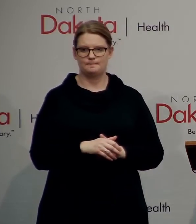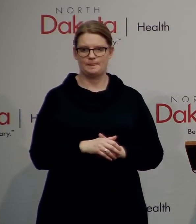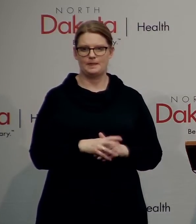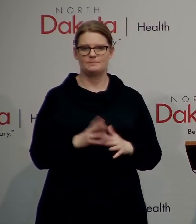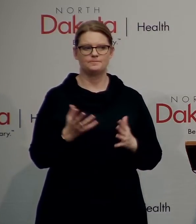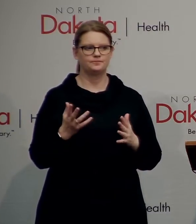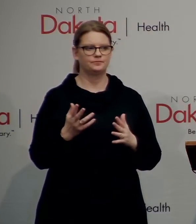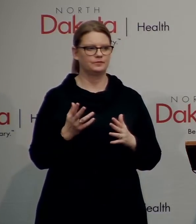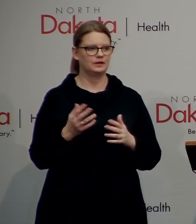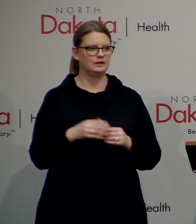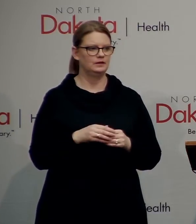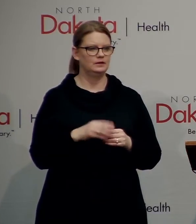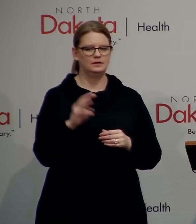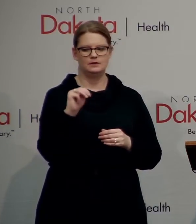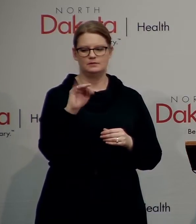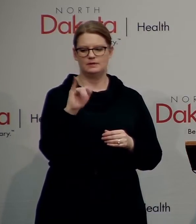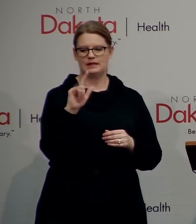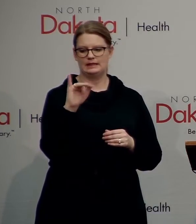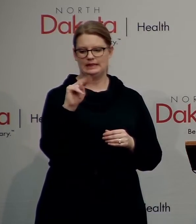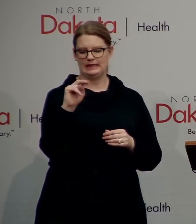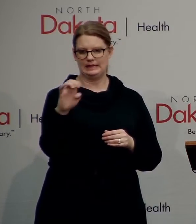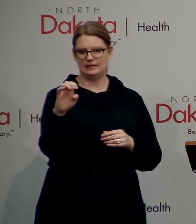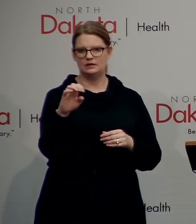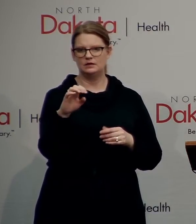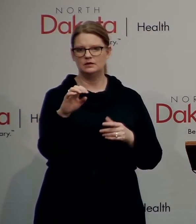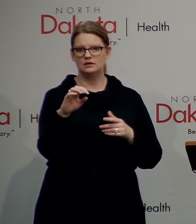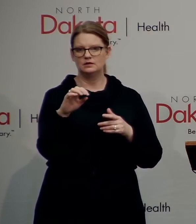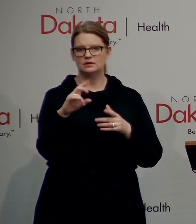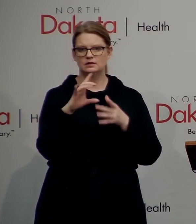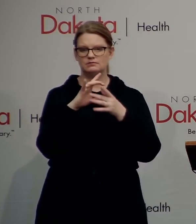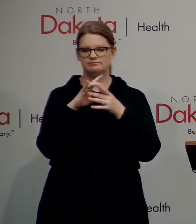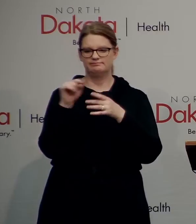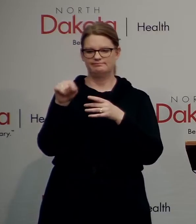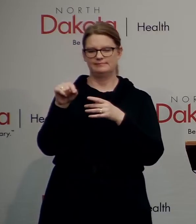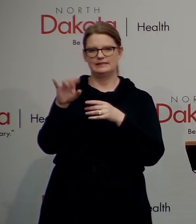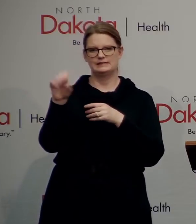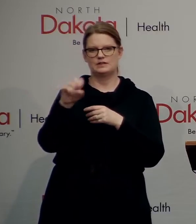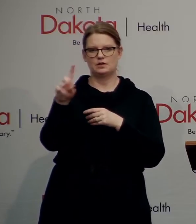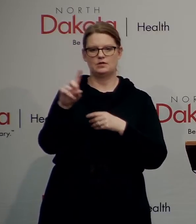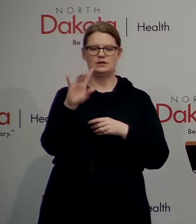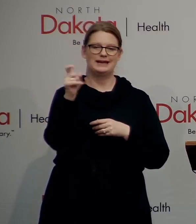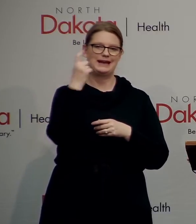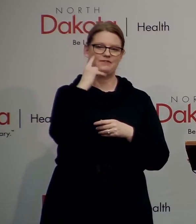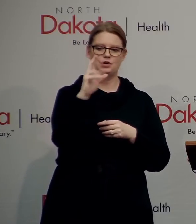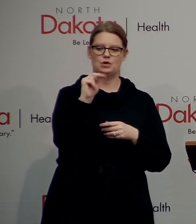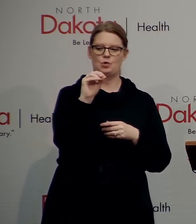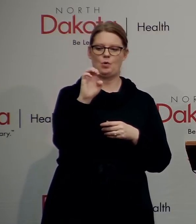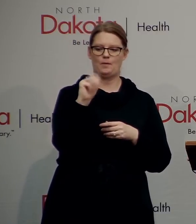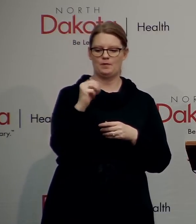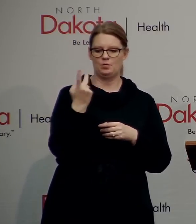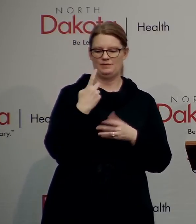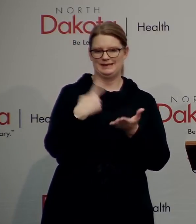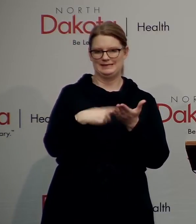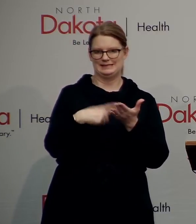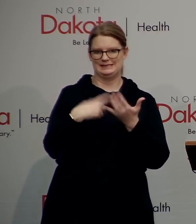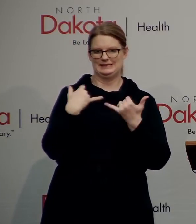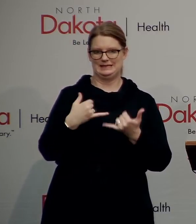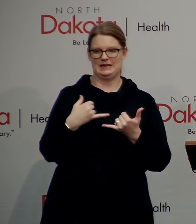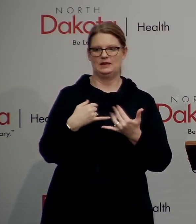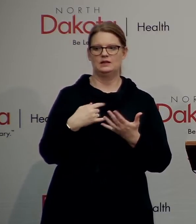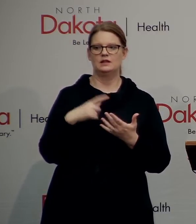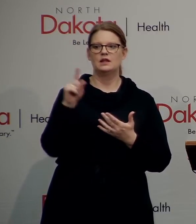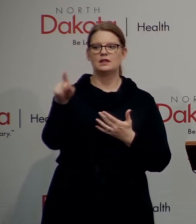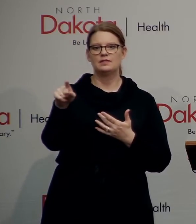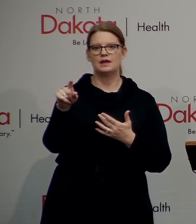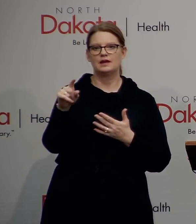And again, what Mylynn was referring to there relative to South Dakota, because Governor Noem and I have been in contact today, but let's just say they're